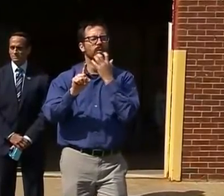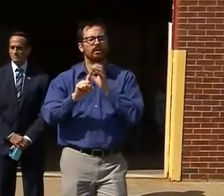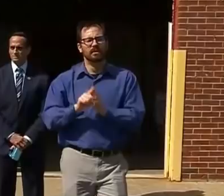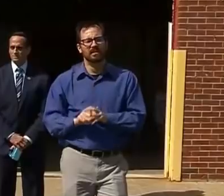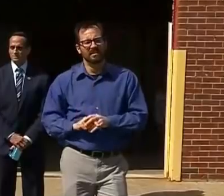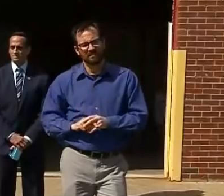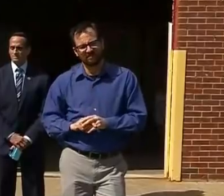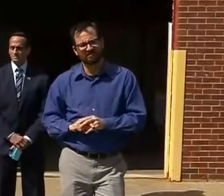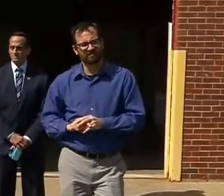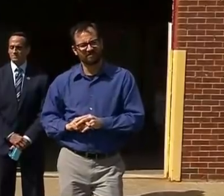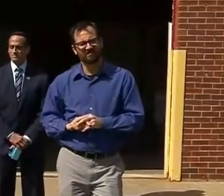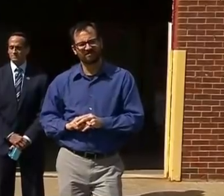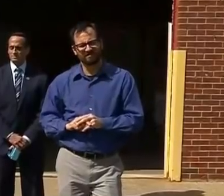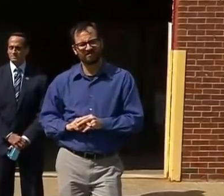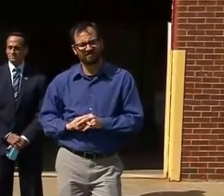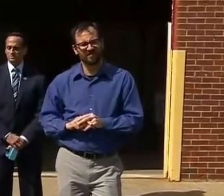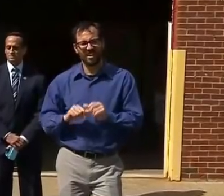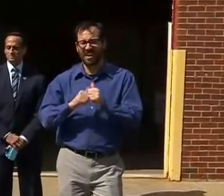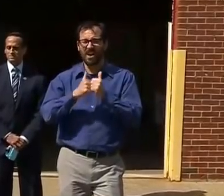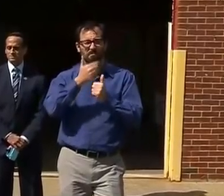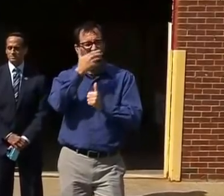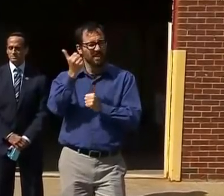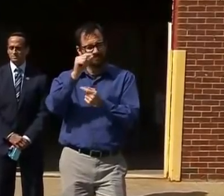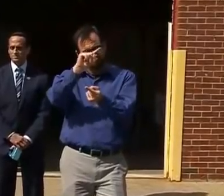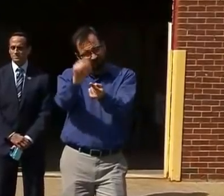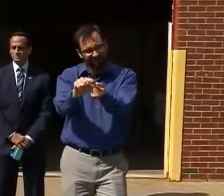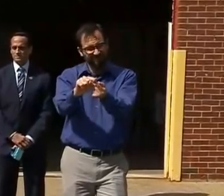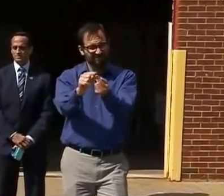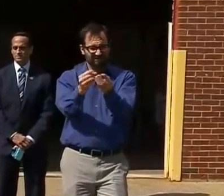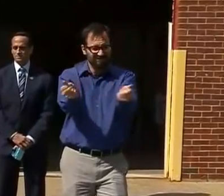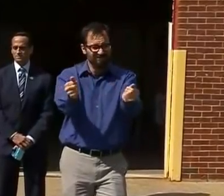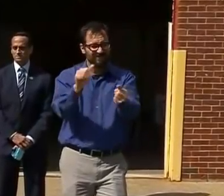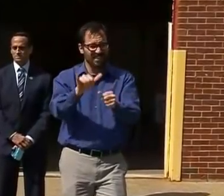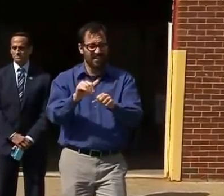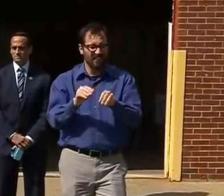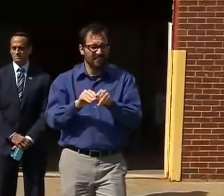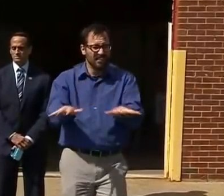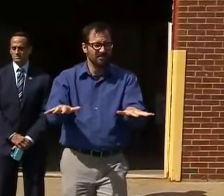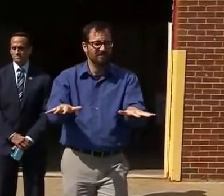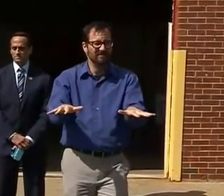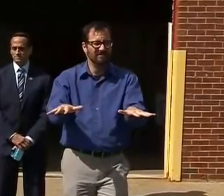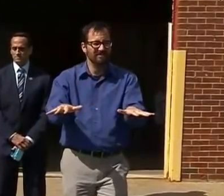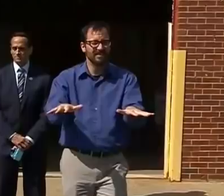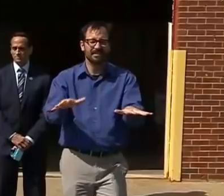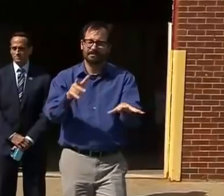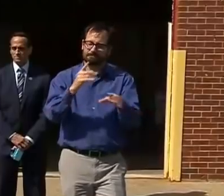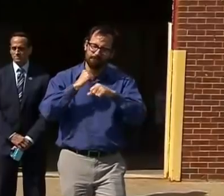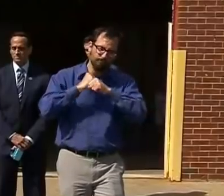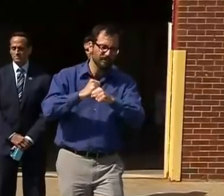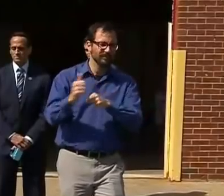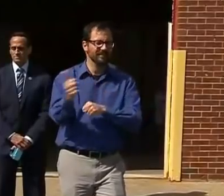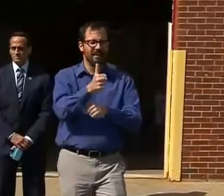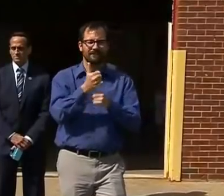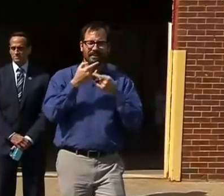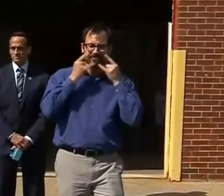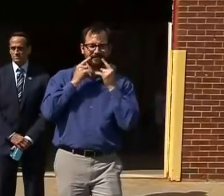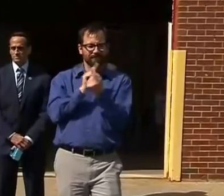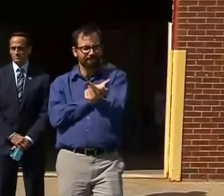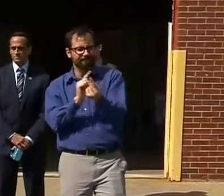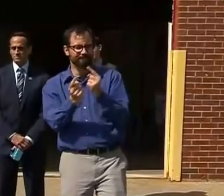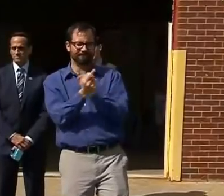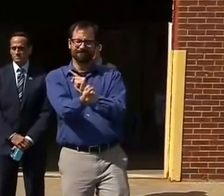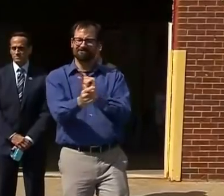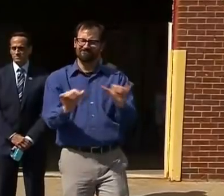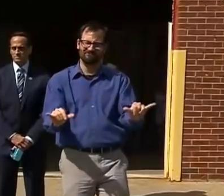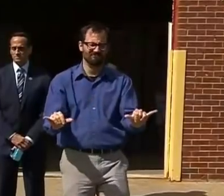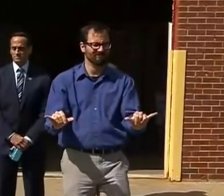means staying away from people for the most part, except those you may share a house with or an apartment, and really